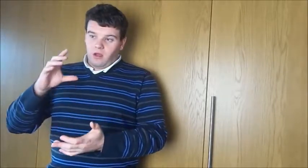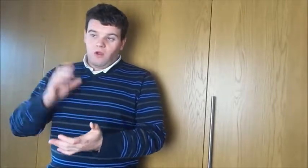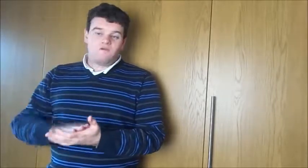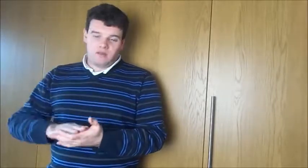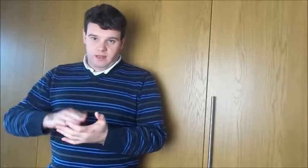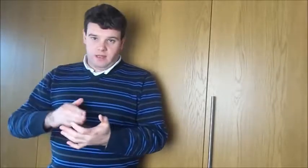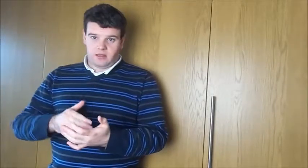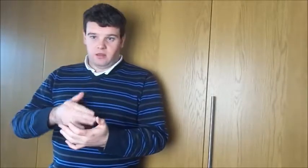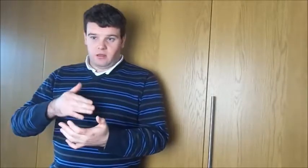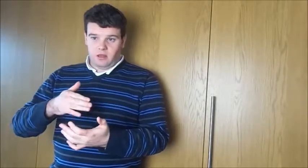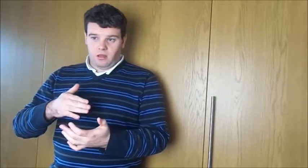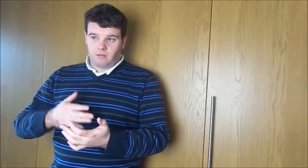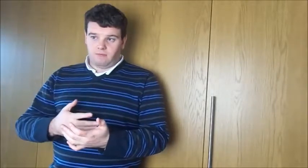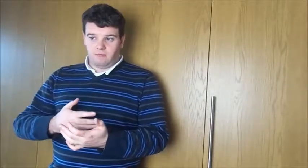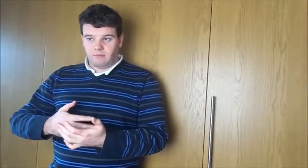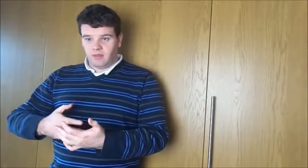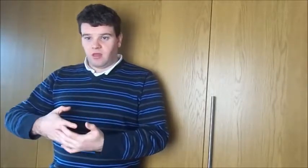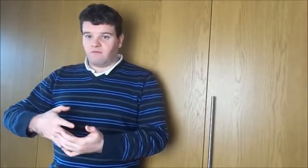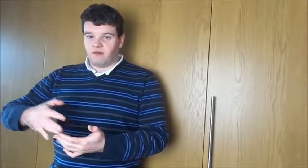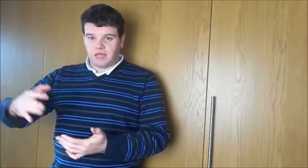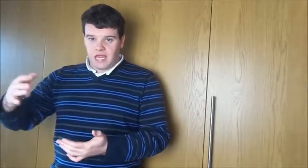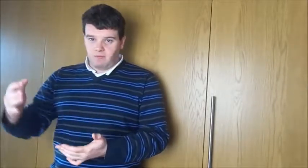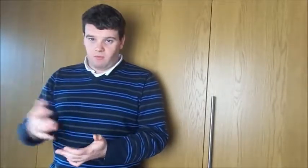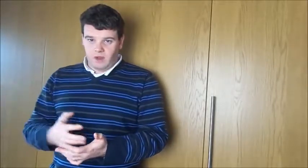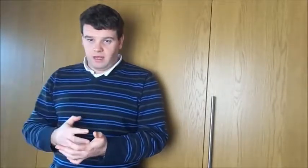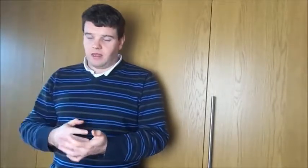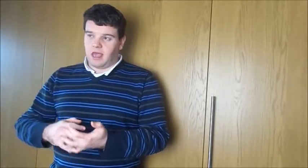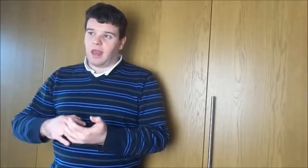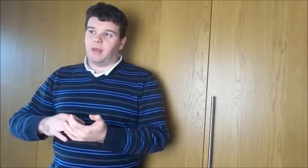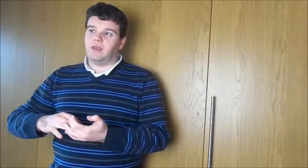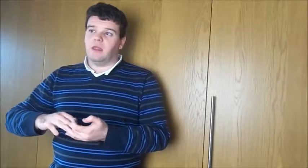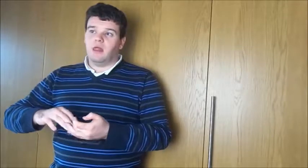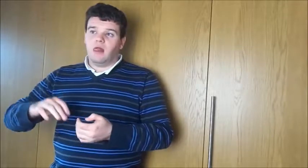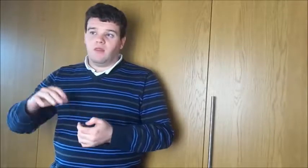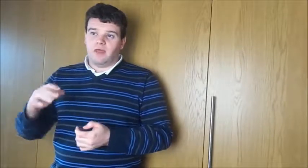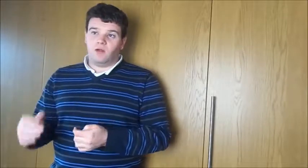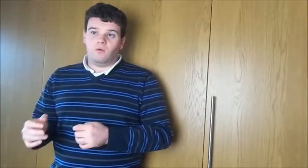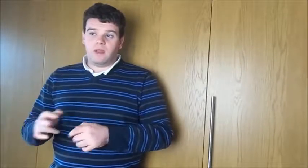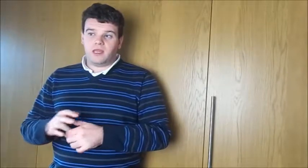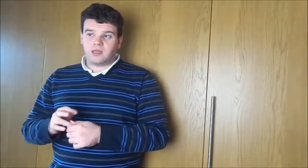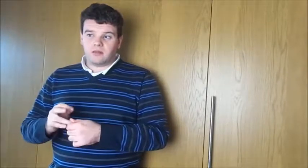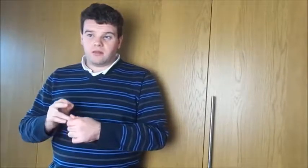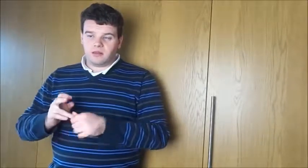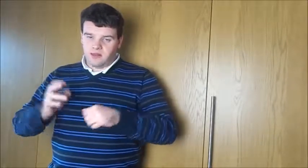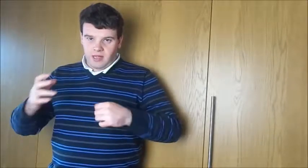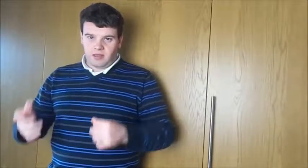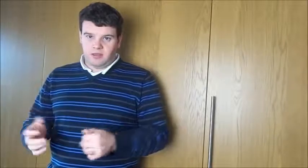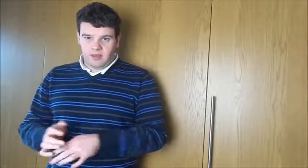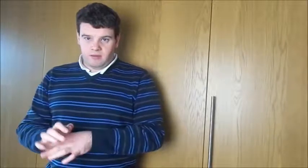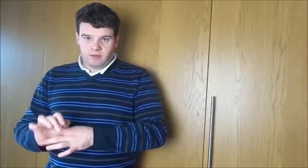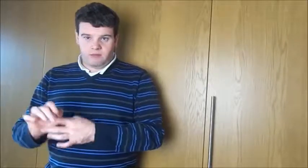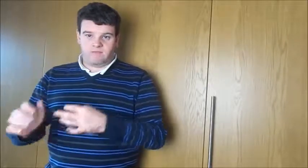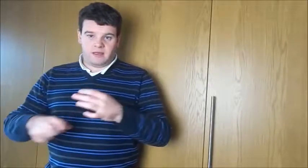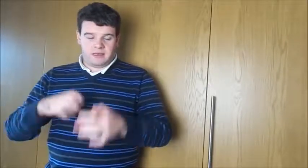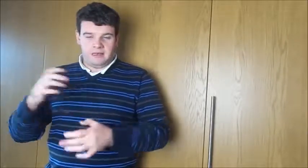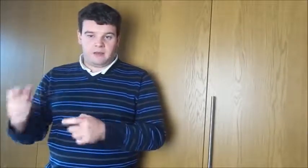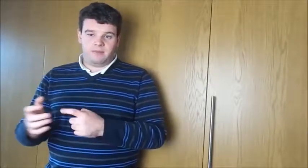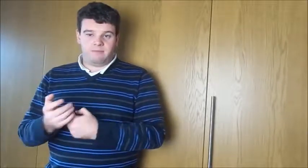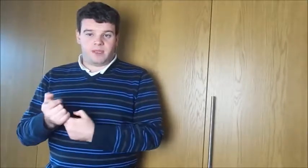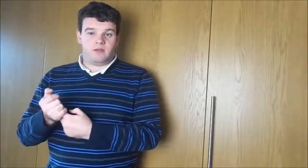over the years, servants came and went, and they always suggested that there was something a little bit peculiar